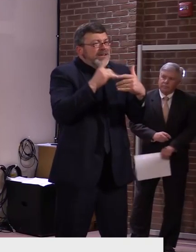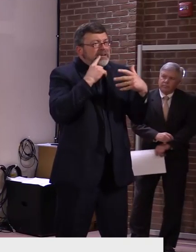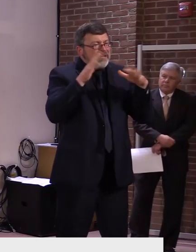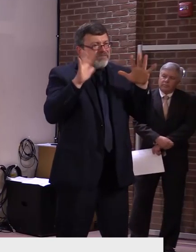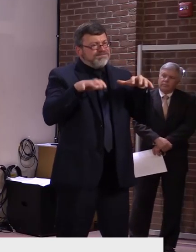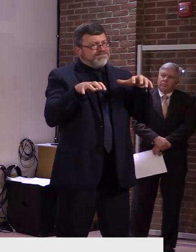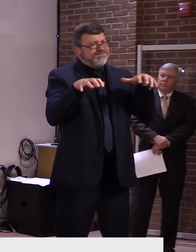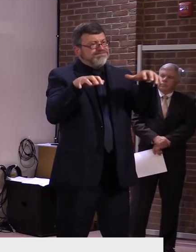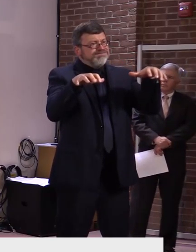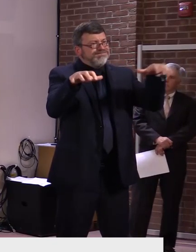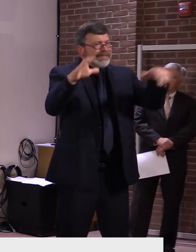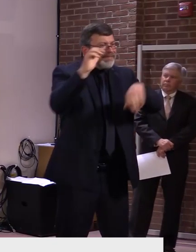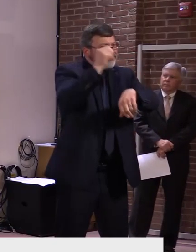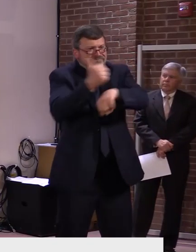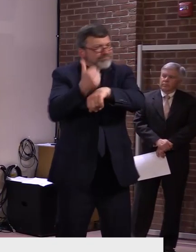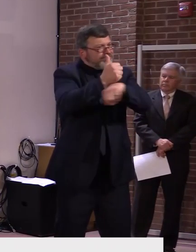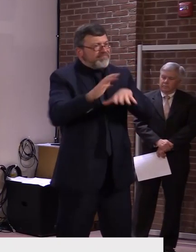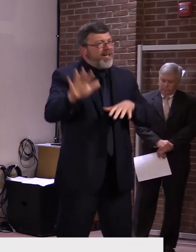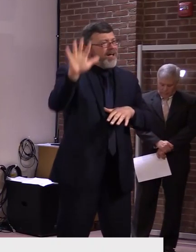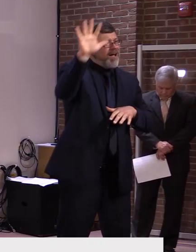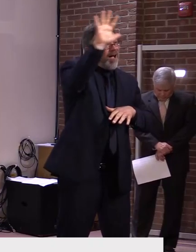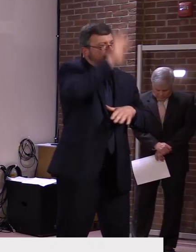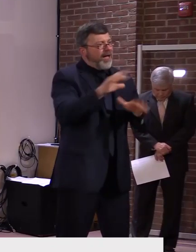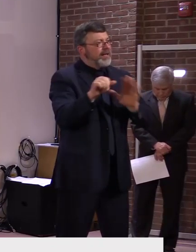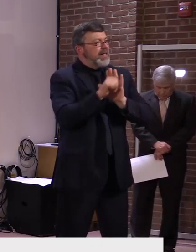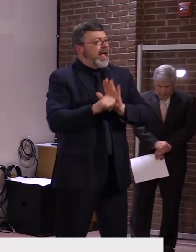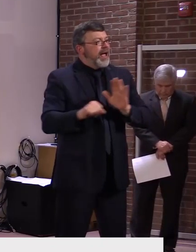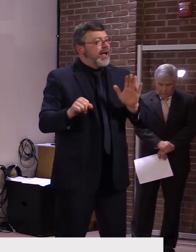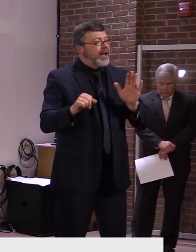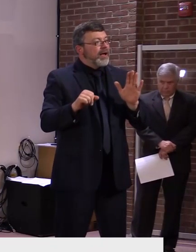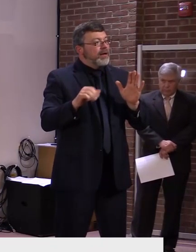them your story as to why you got yours.